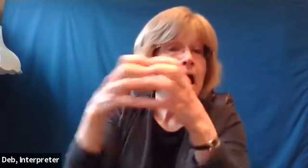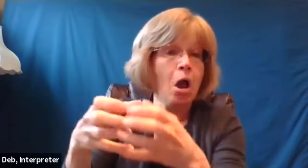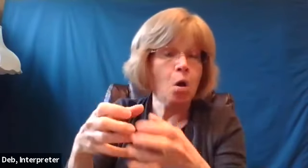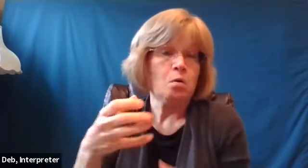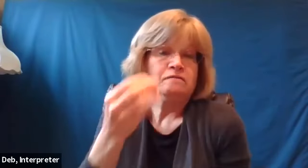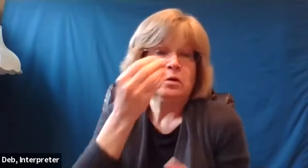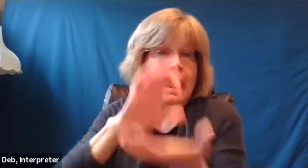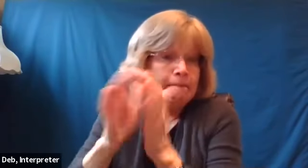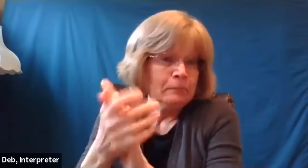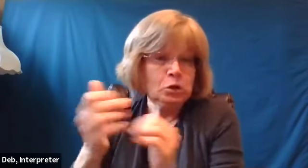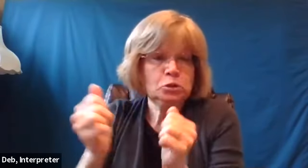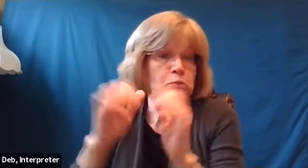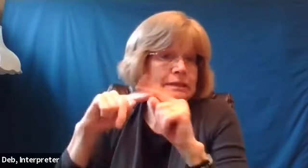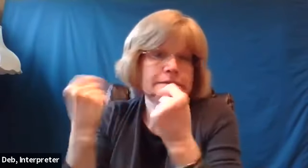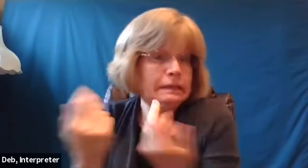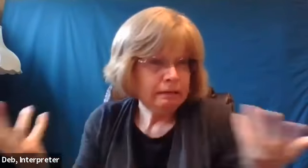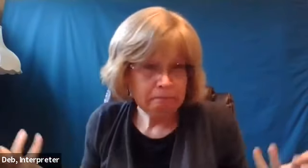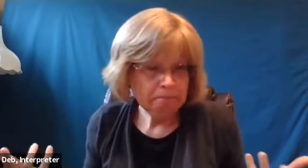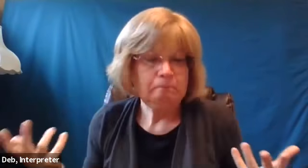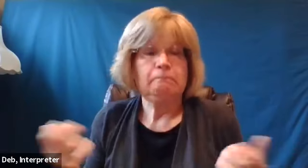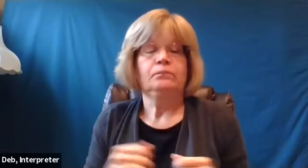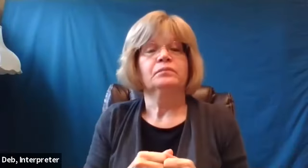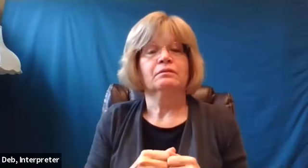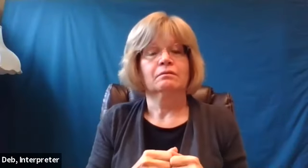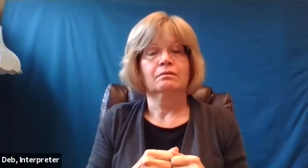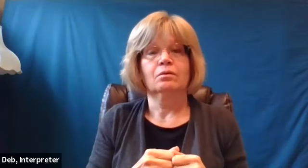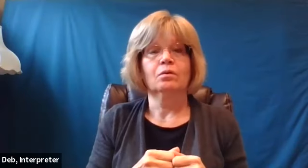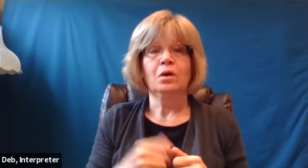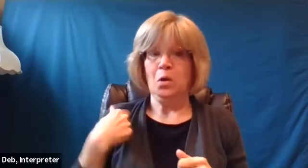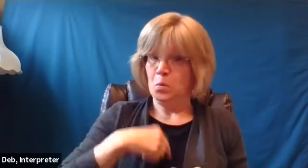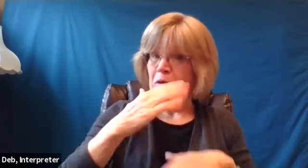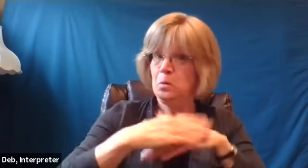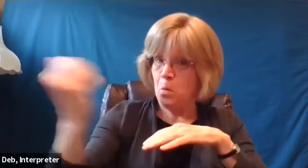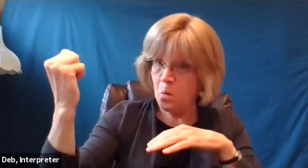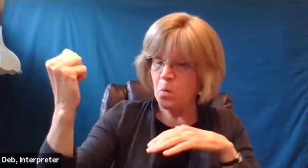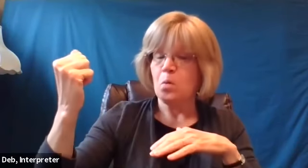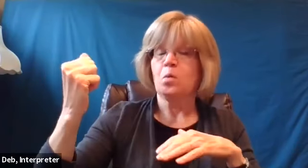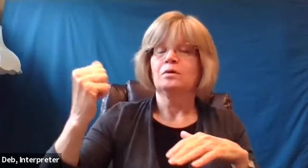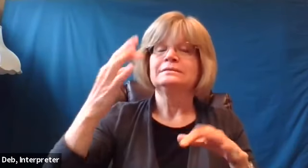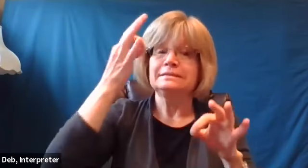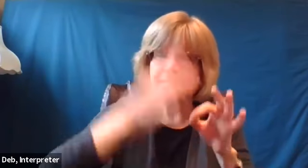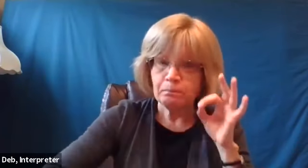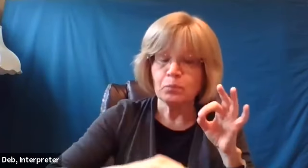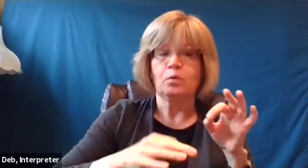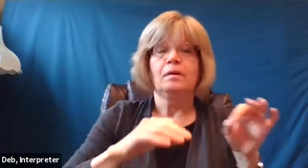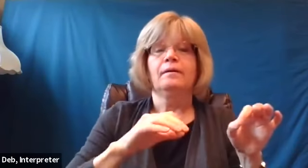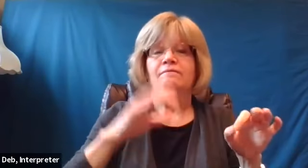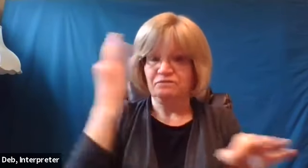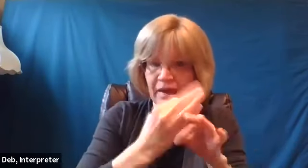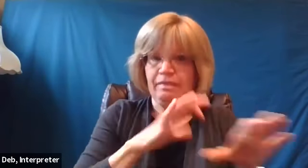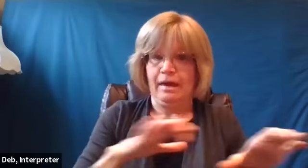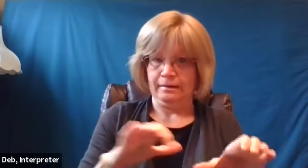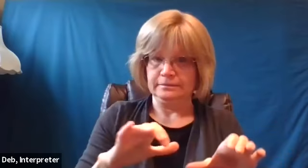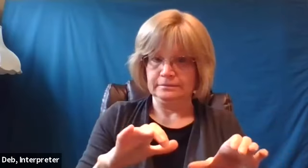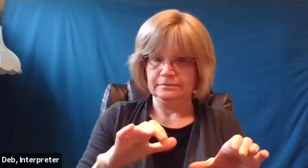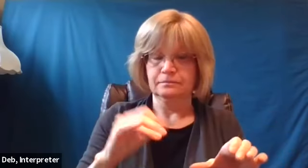people. So, Grove family, this morning, like Naaman, we are called to do simple, everyday acts of faith. If the prophet had